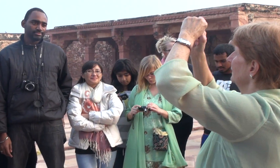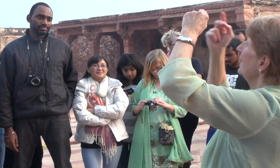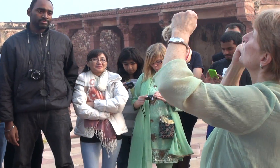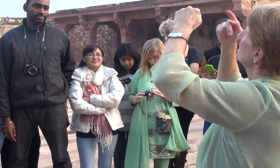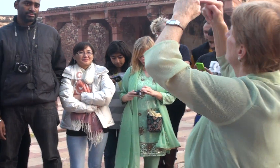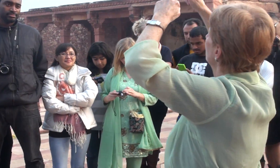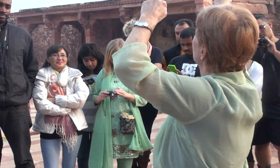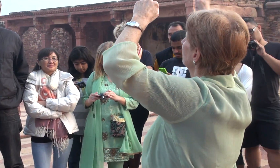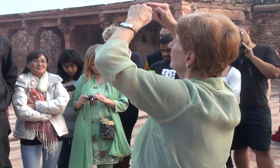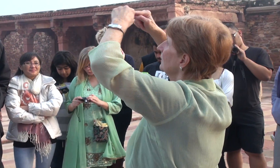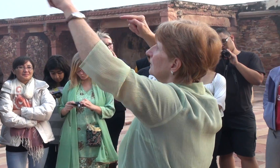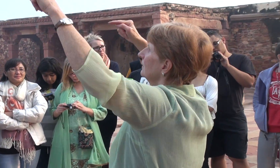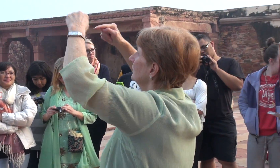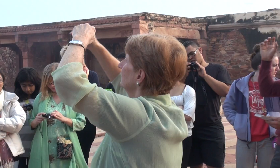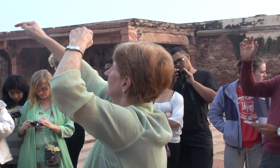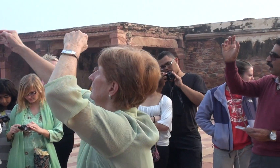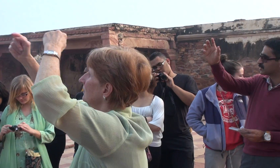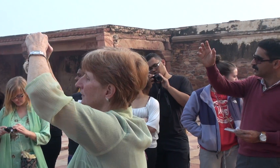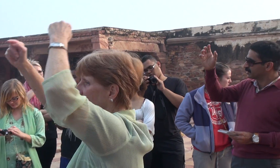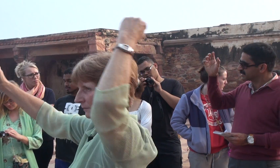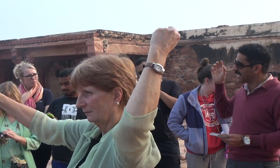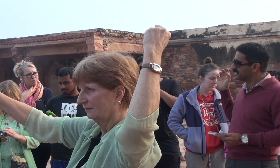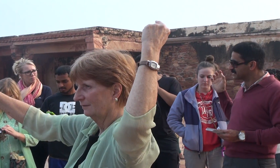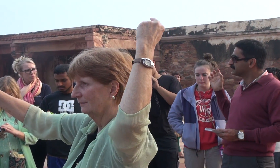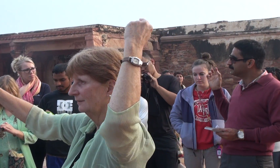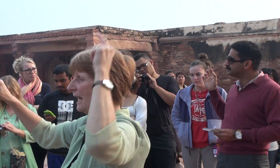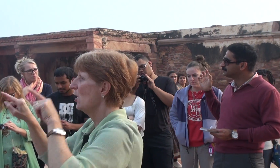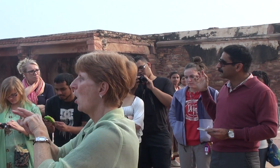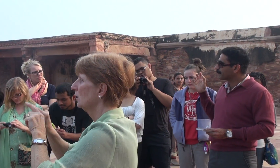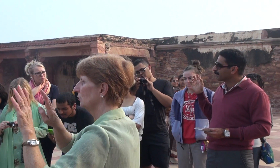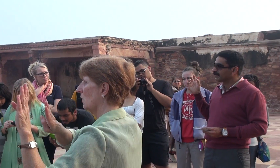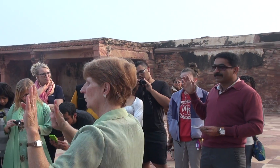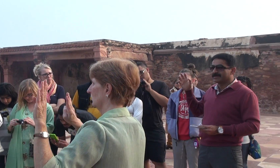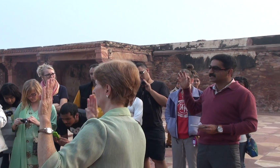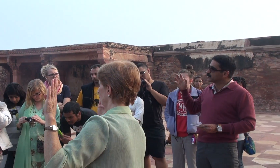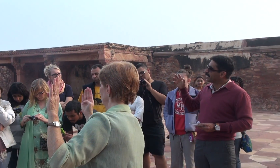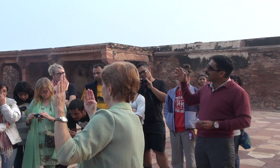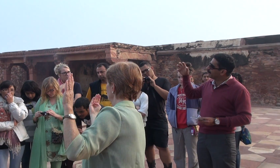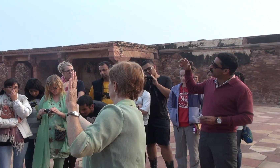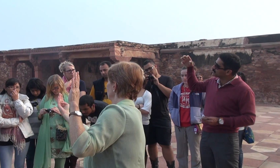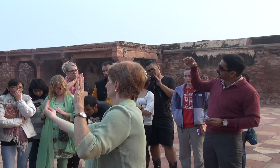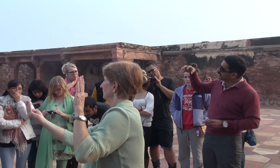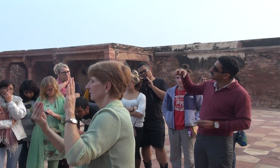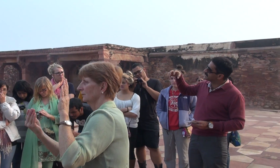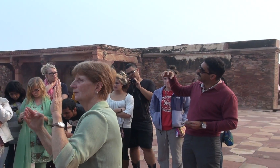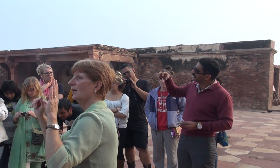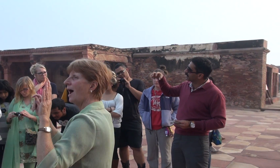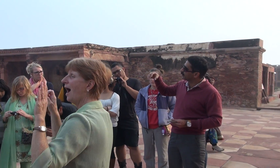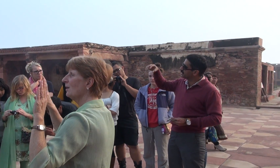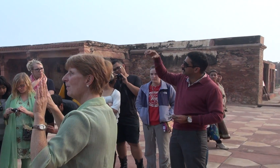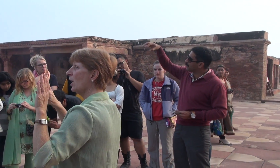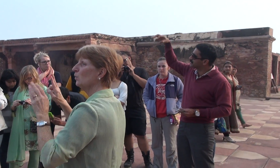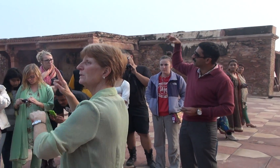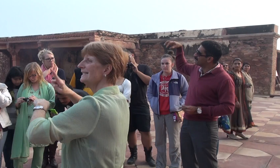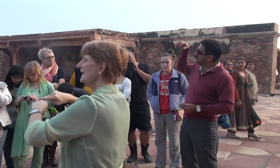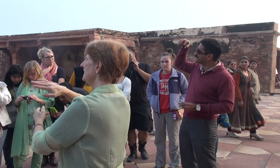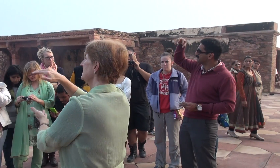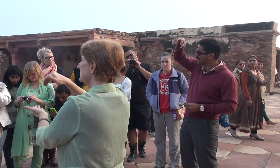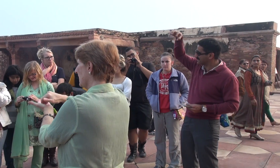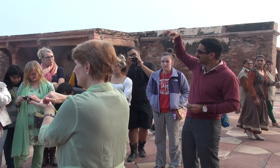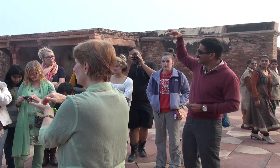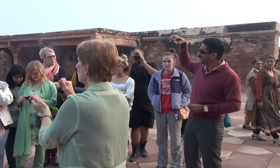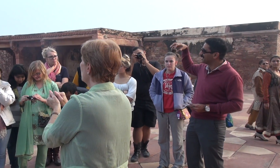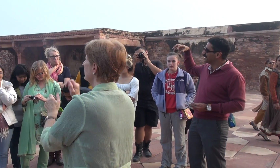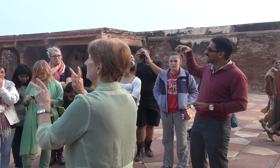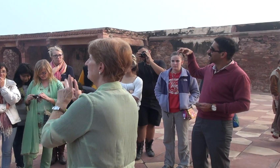from that seat into the four corners, also into the sides. This is where Akbar would sit in the center with his council of